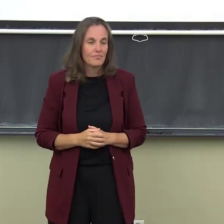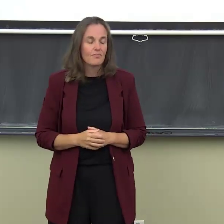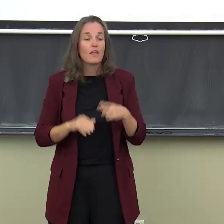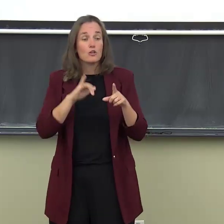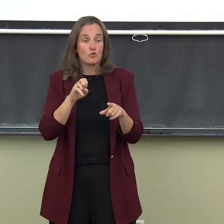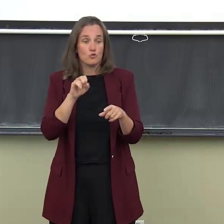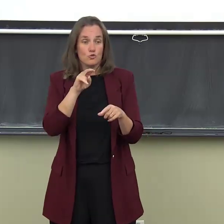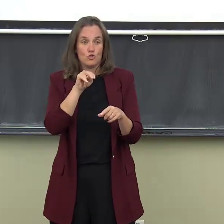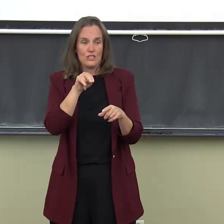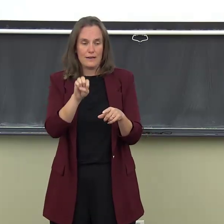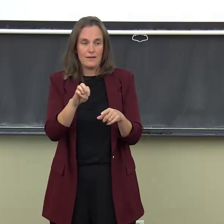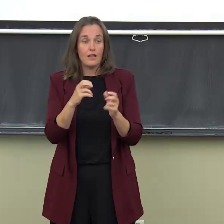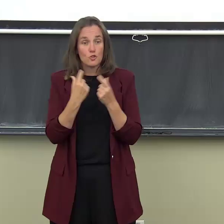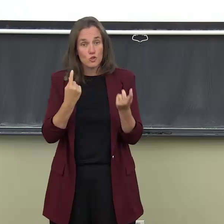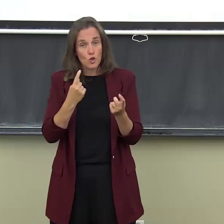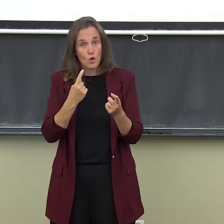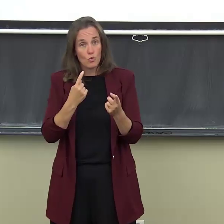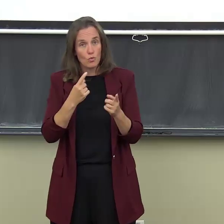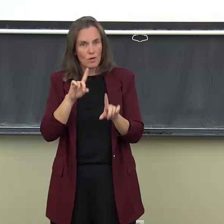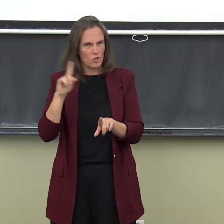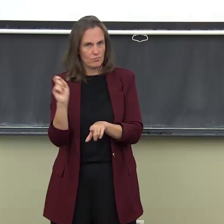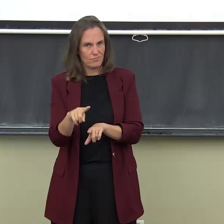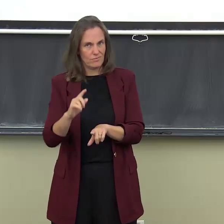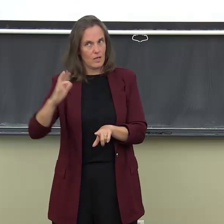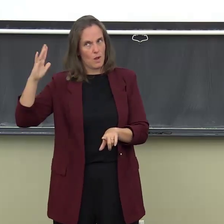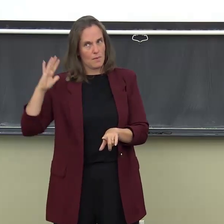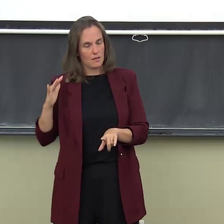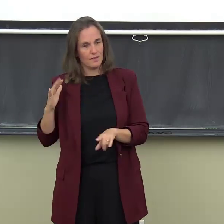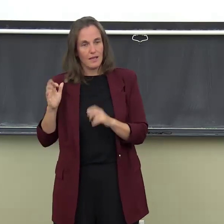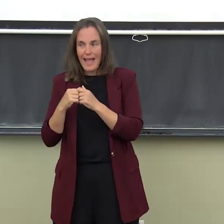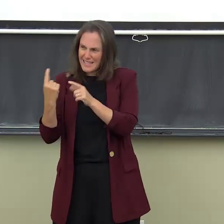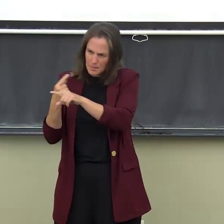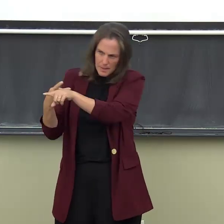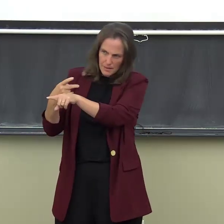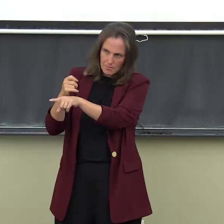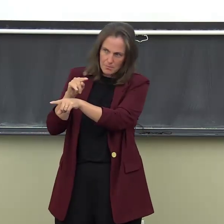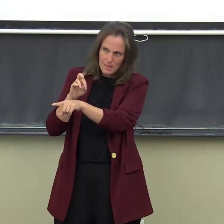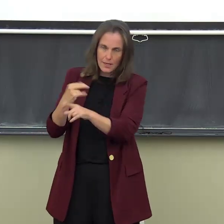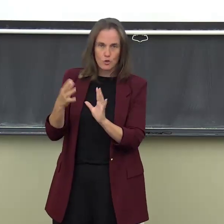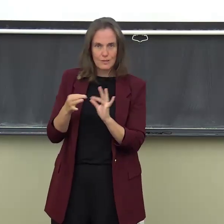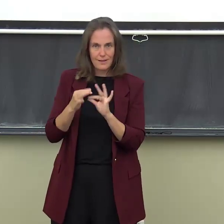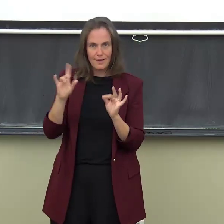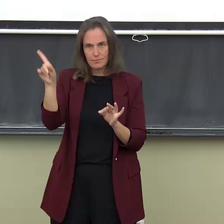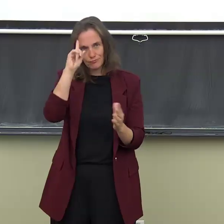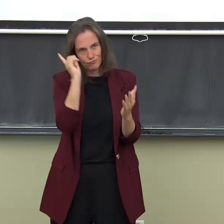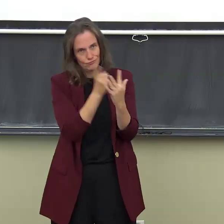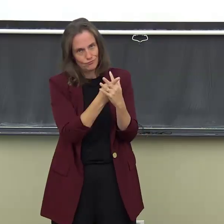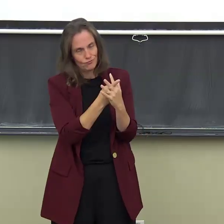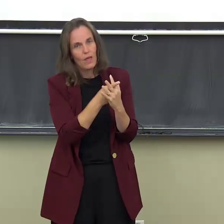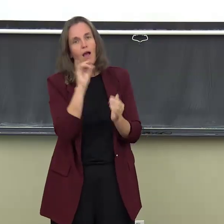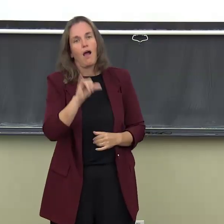So you had to ask a question a while back. And something that Peter said clicked in my head